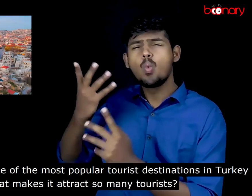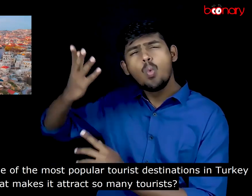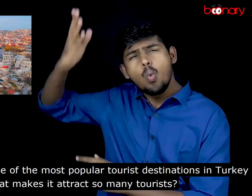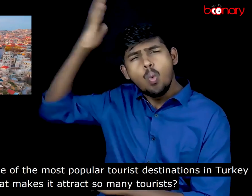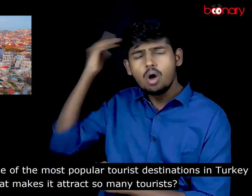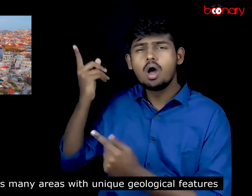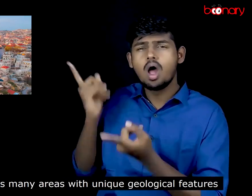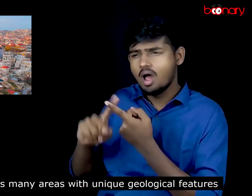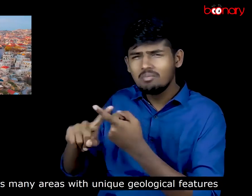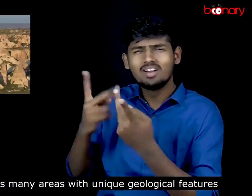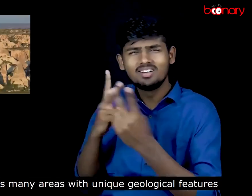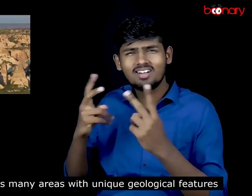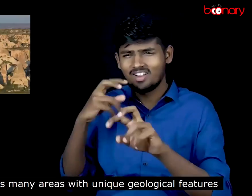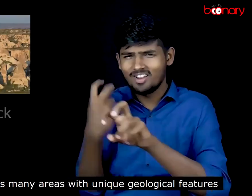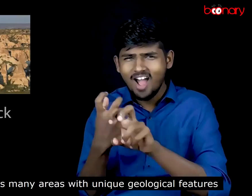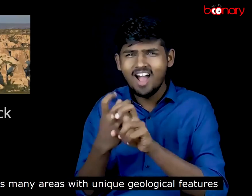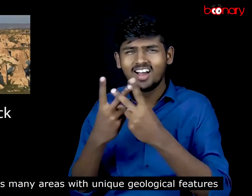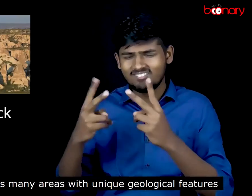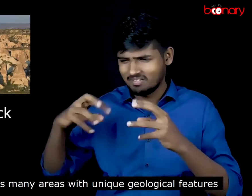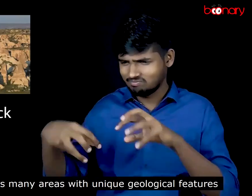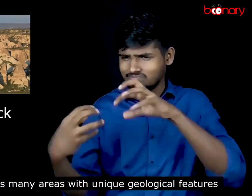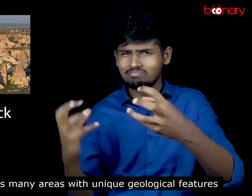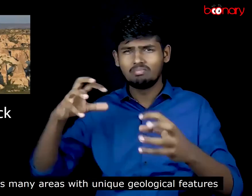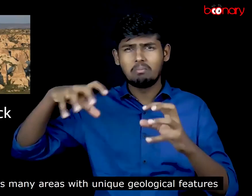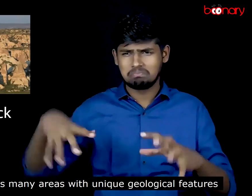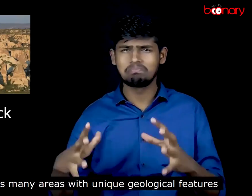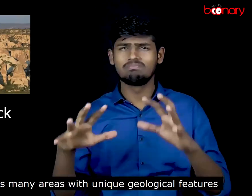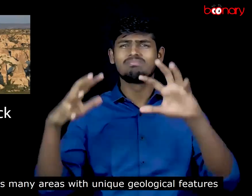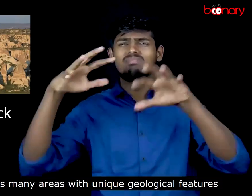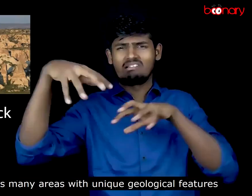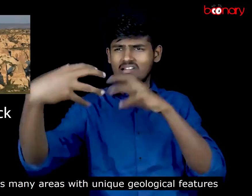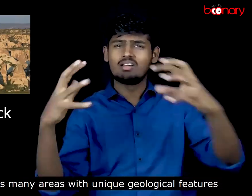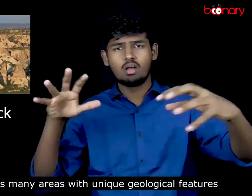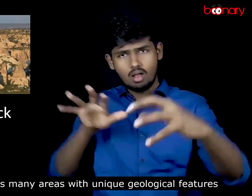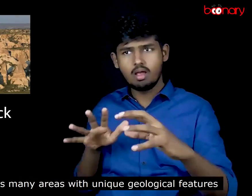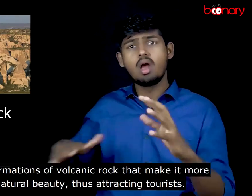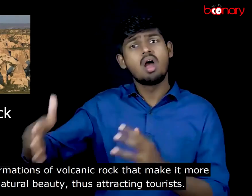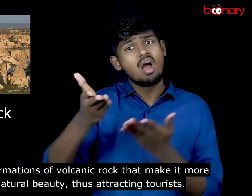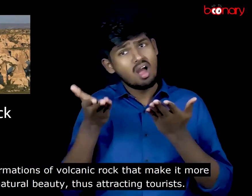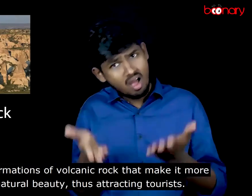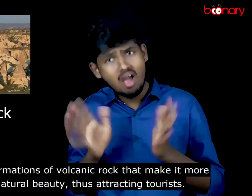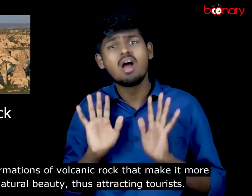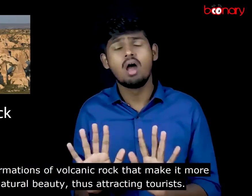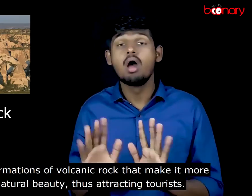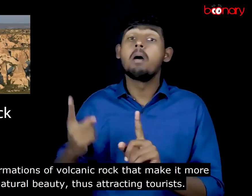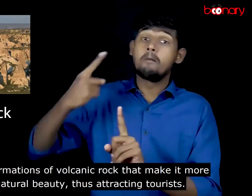to tourists? Cappadocia has many areas with unique geological features of amazing formations